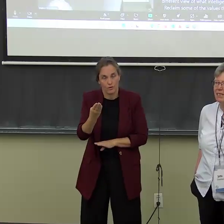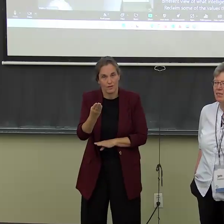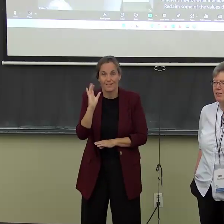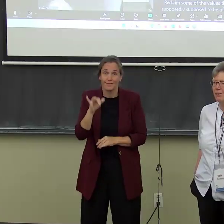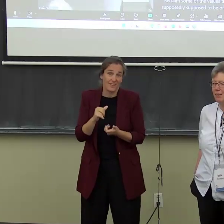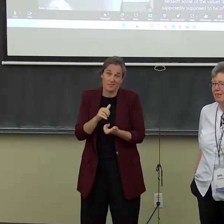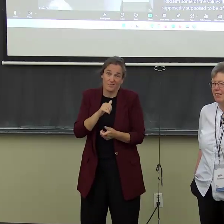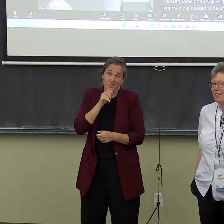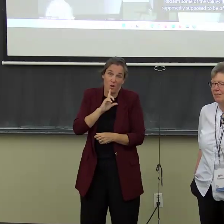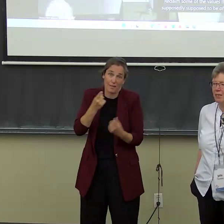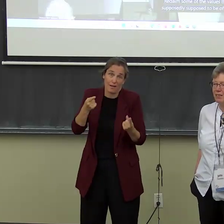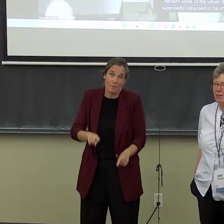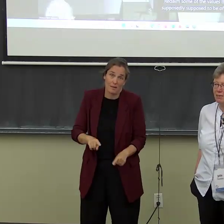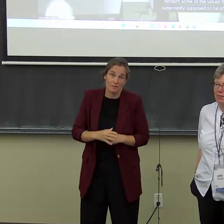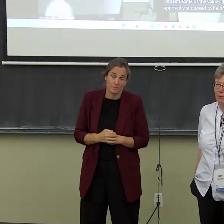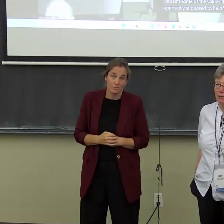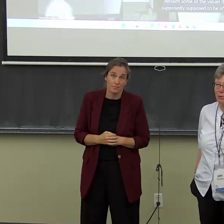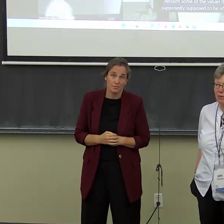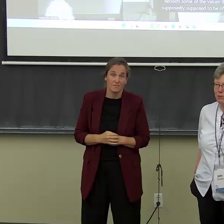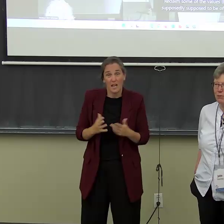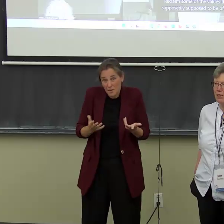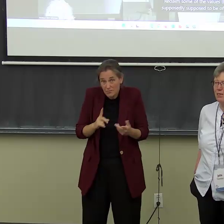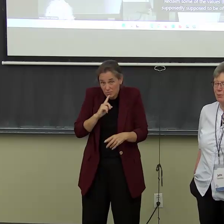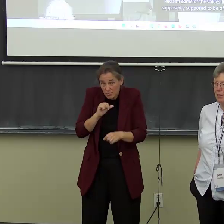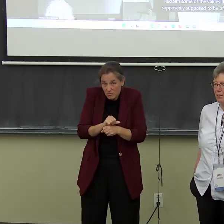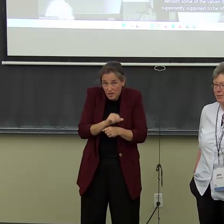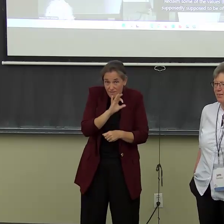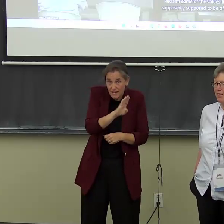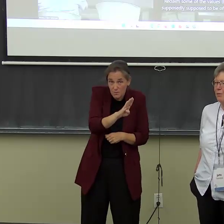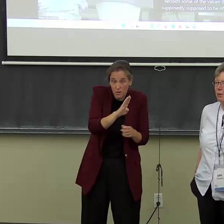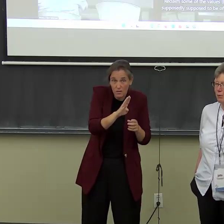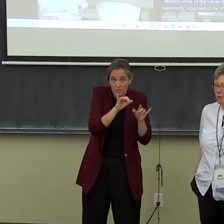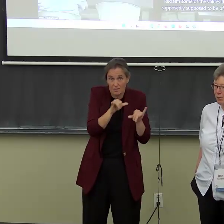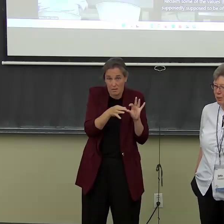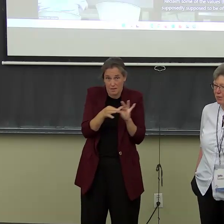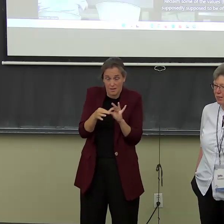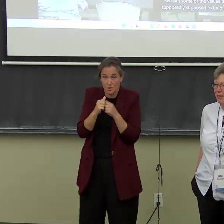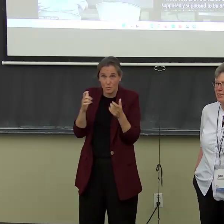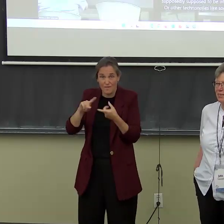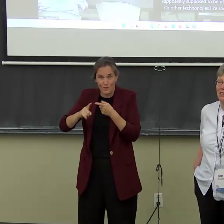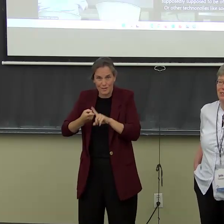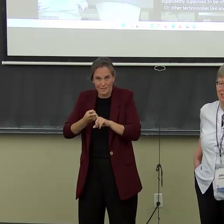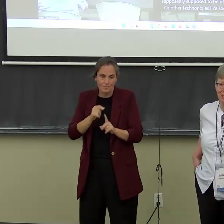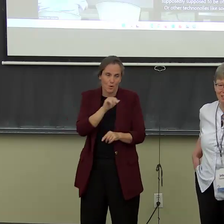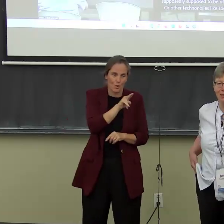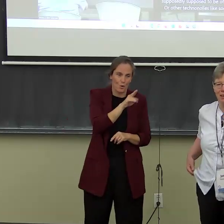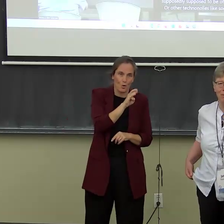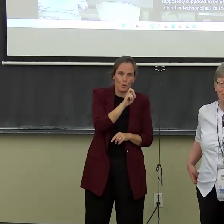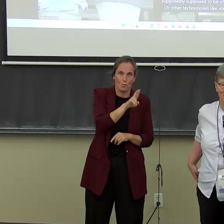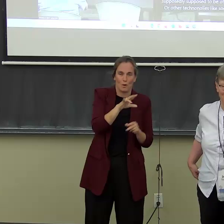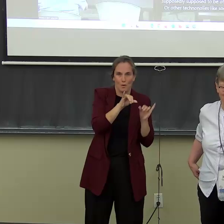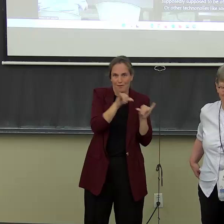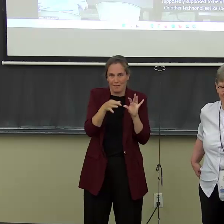really. I mean, is Facebook the way for friendship? Is Uber the way for sharing? Is, you know,